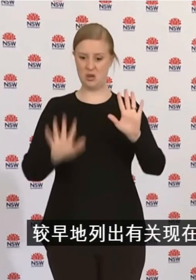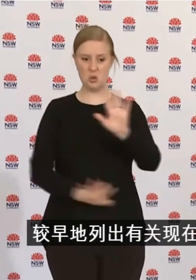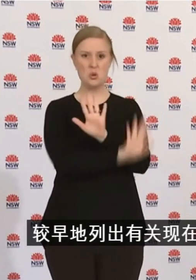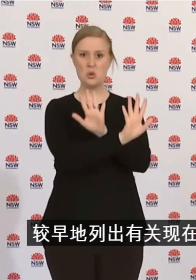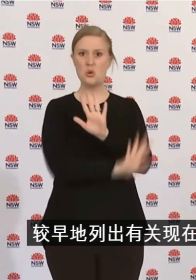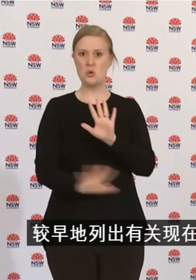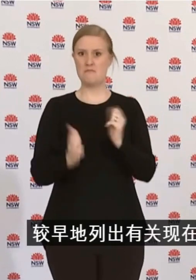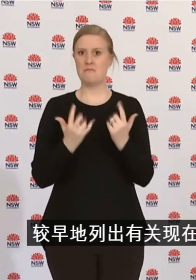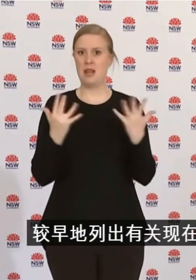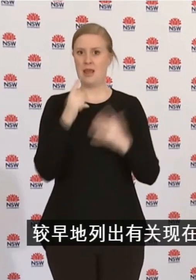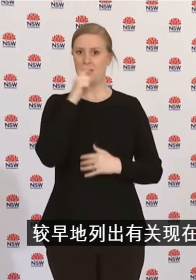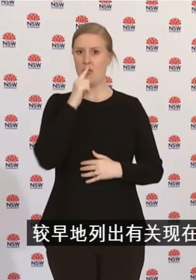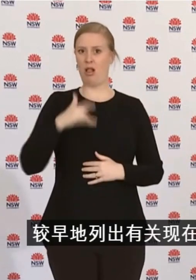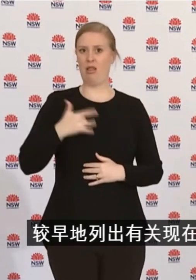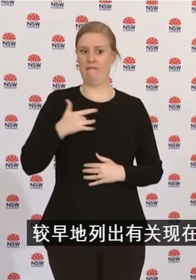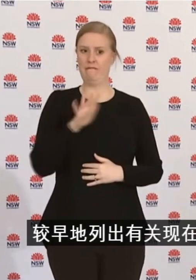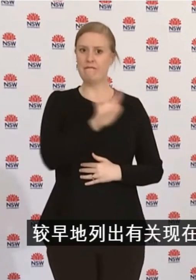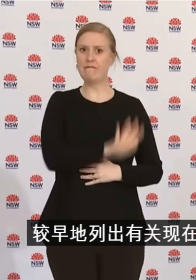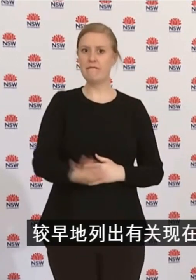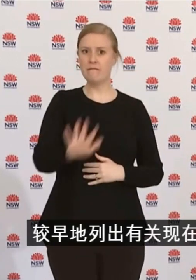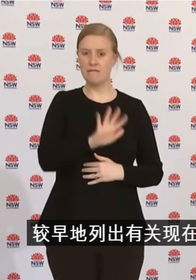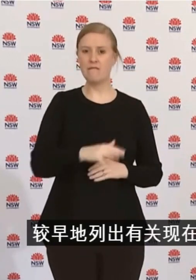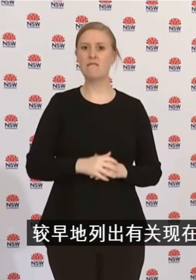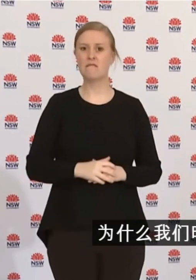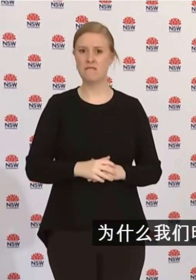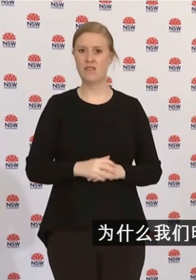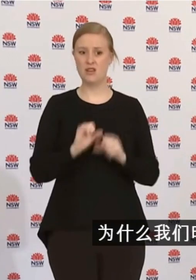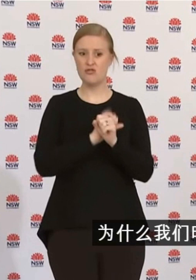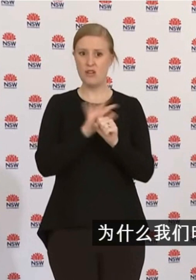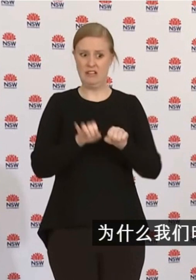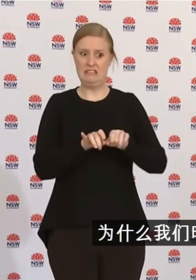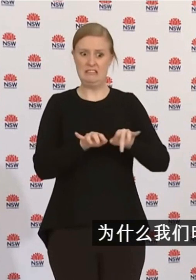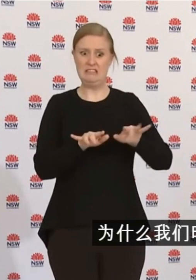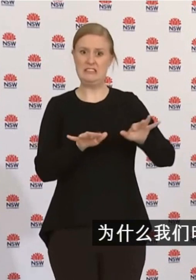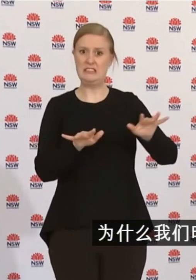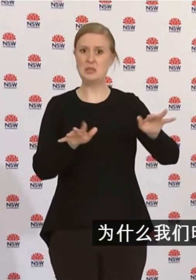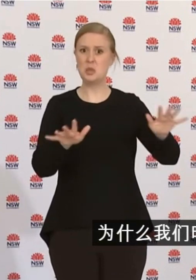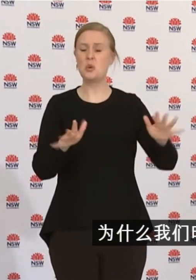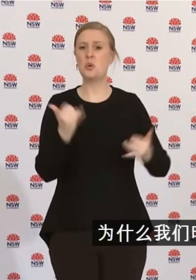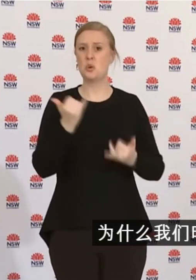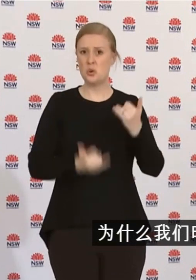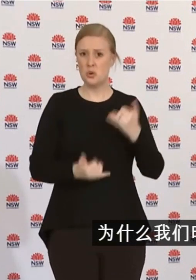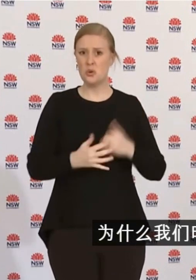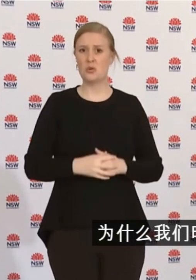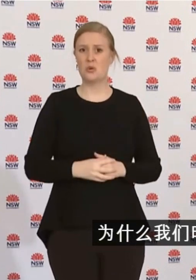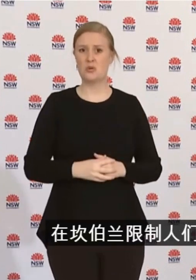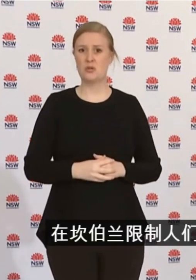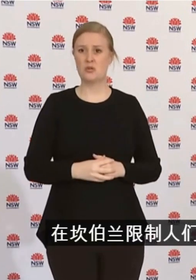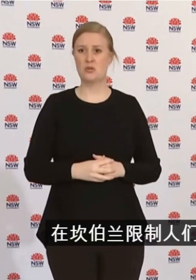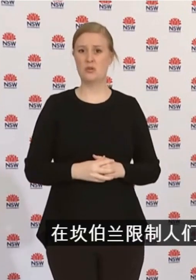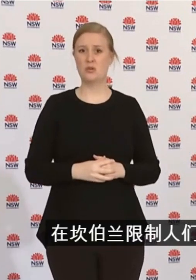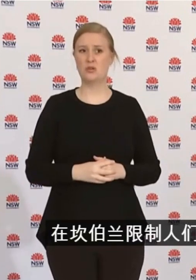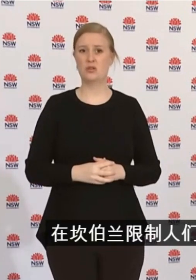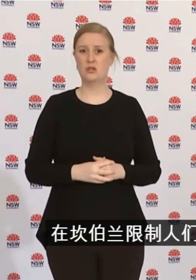out the numbers earlier as to how that's now expanding through those areas. Why did we have to take those provisions last night